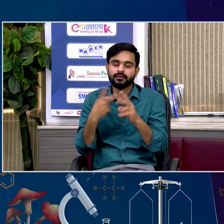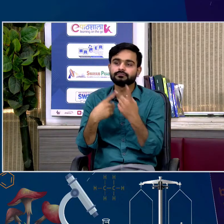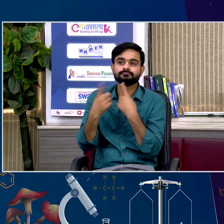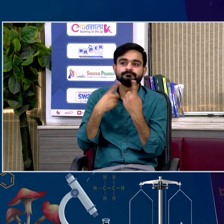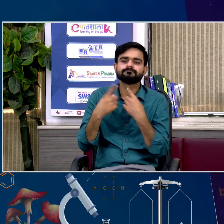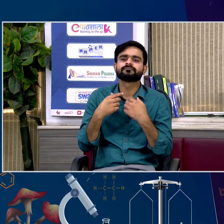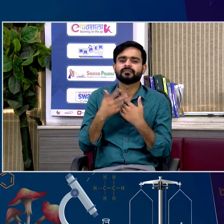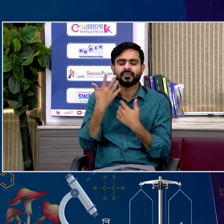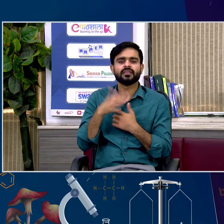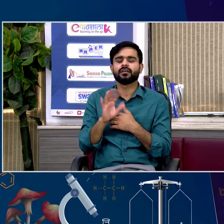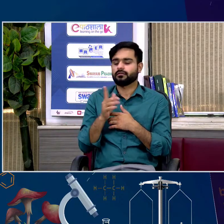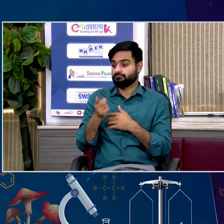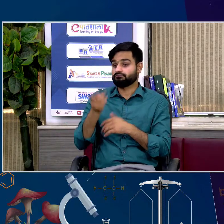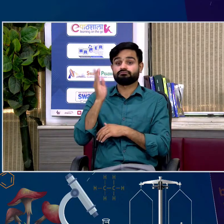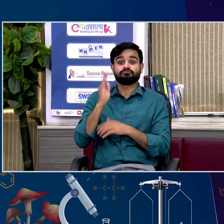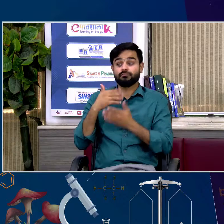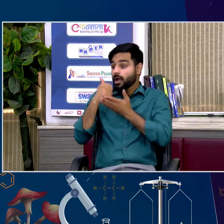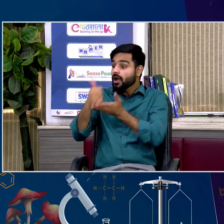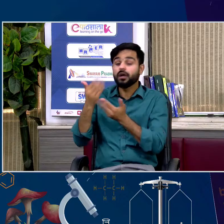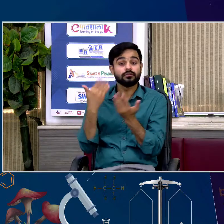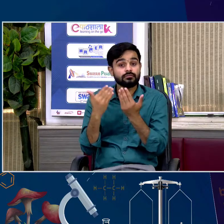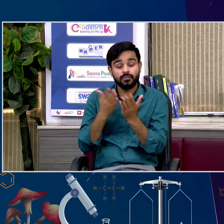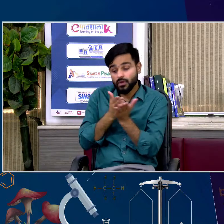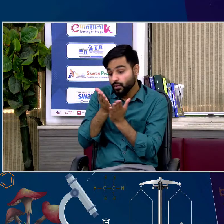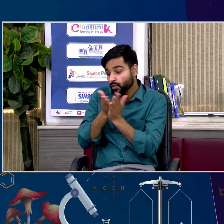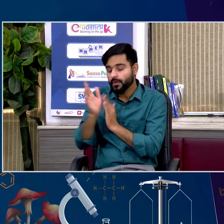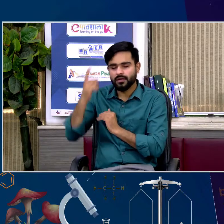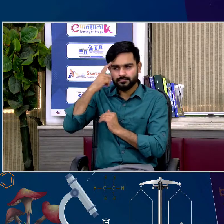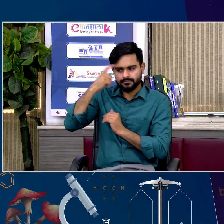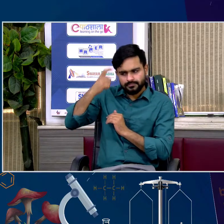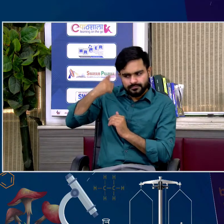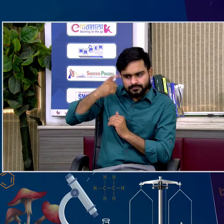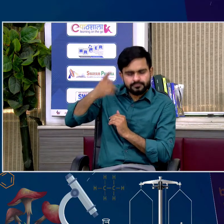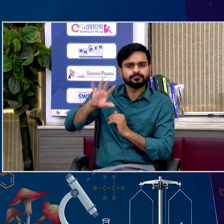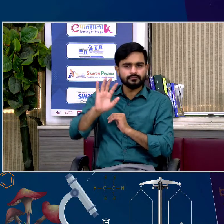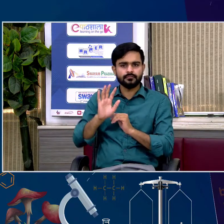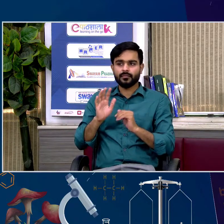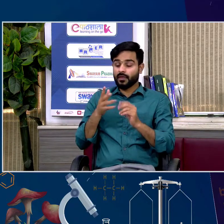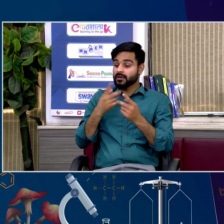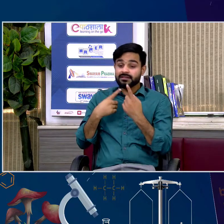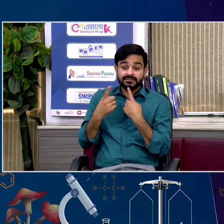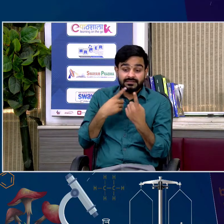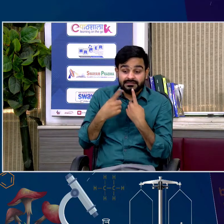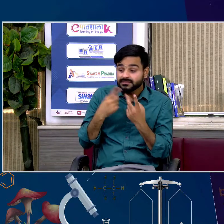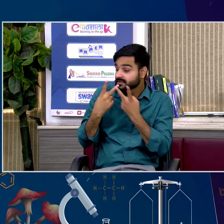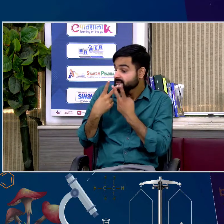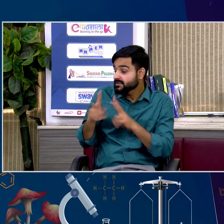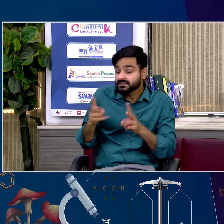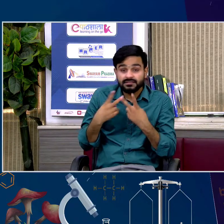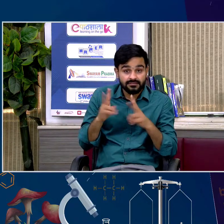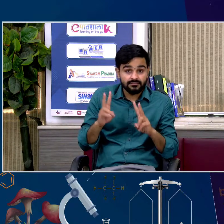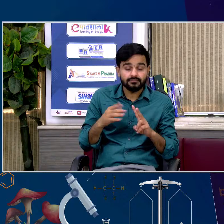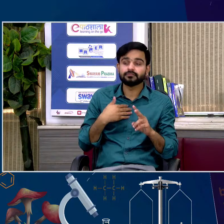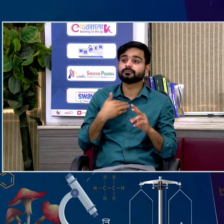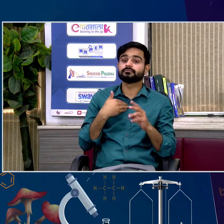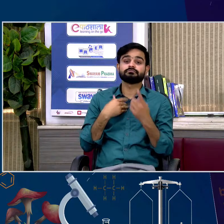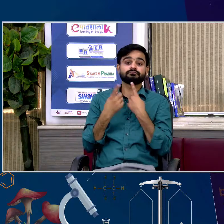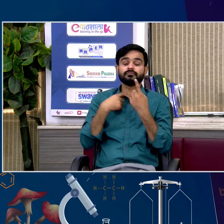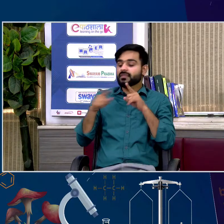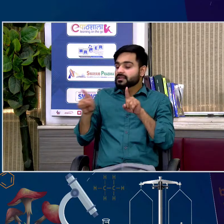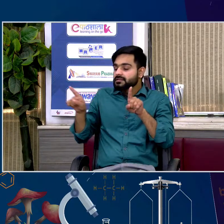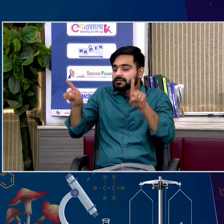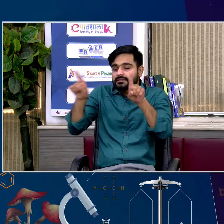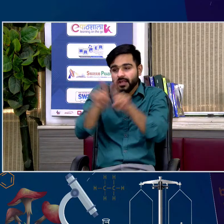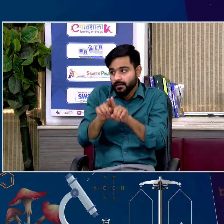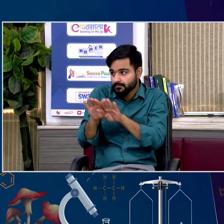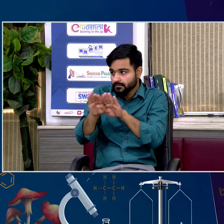about, see, your weight is different than his. His way of thinking is different than yours. So you're talking about differences and talking about similarities. Though